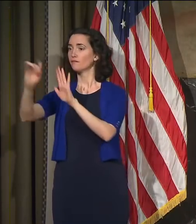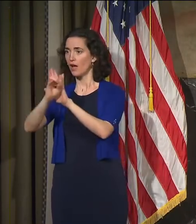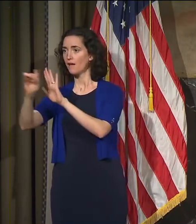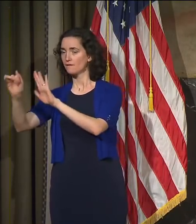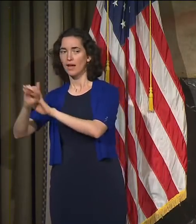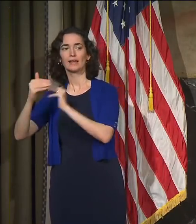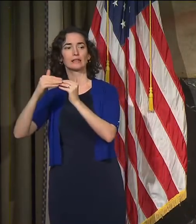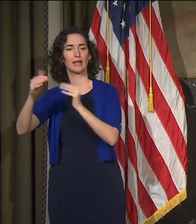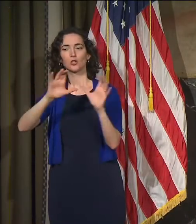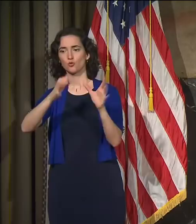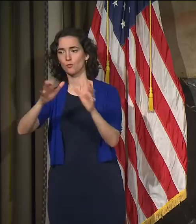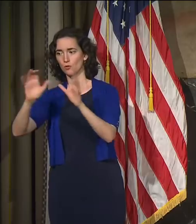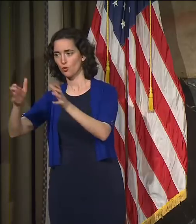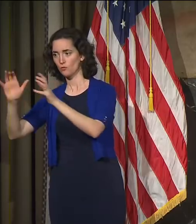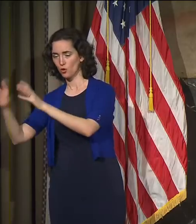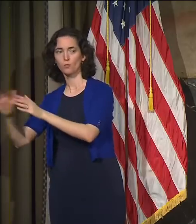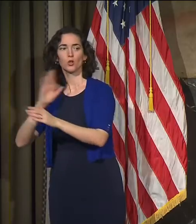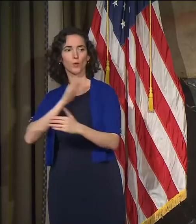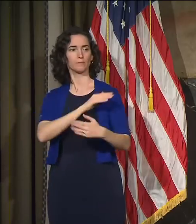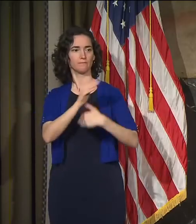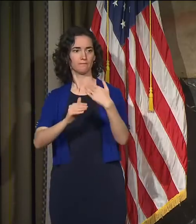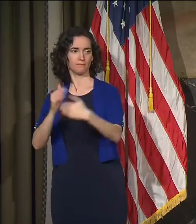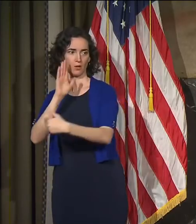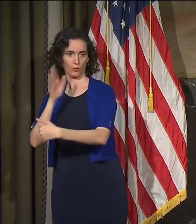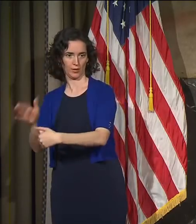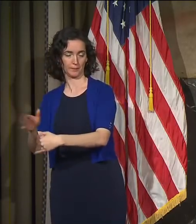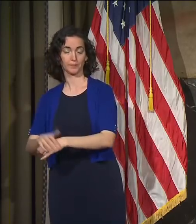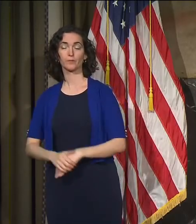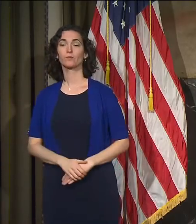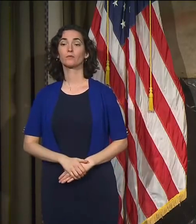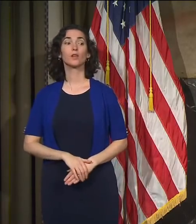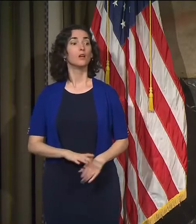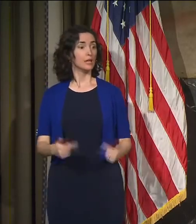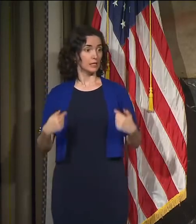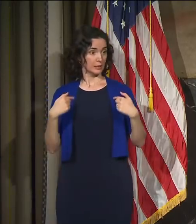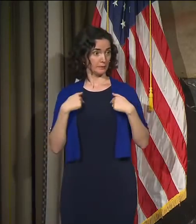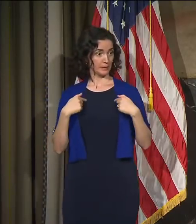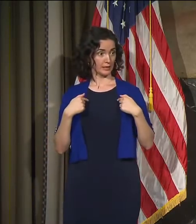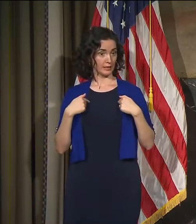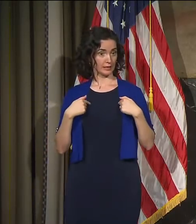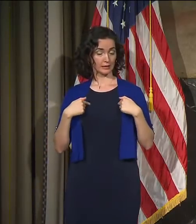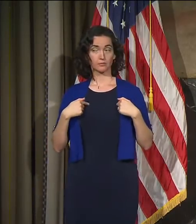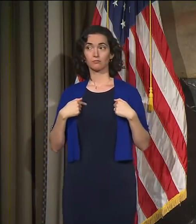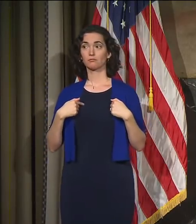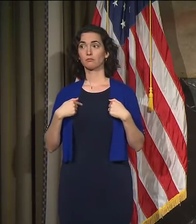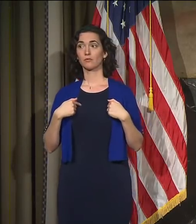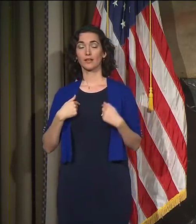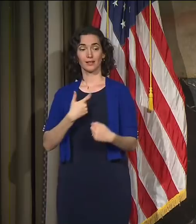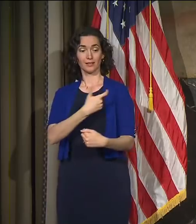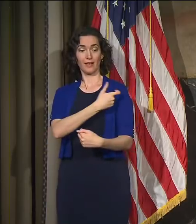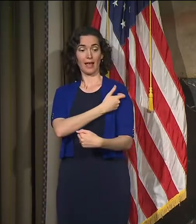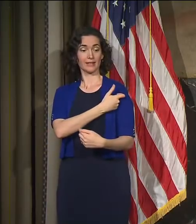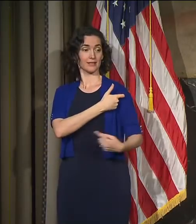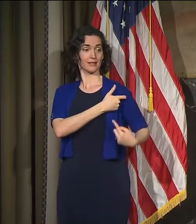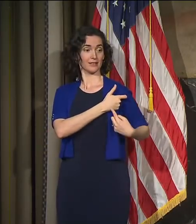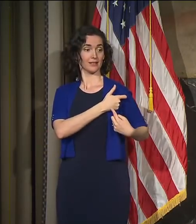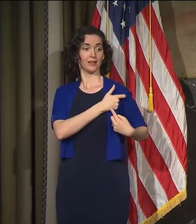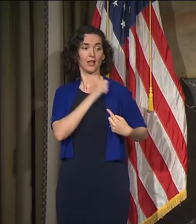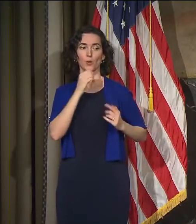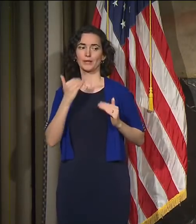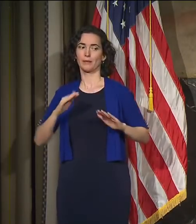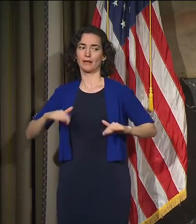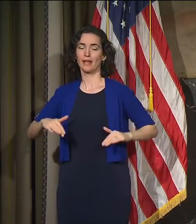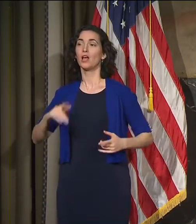identified. As far as myself, I don't expect to receive a vaccine until we get to that point